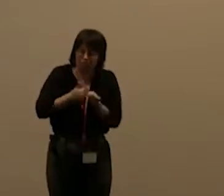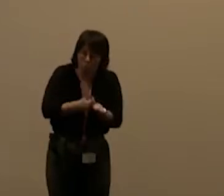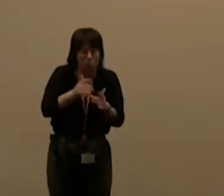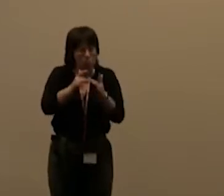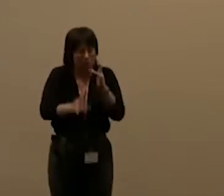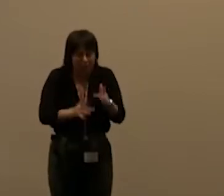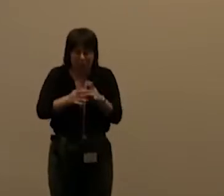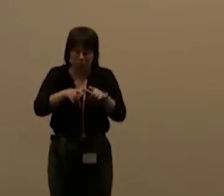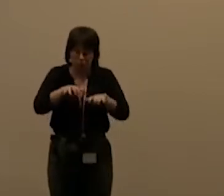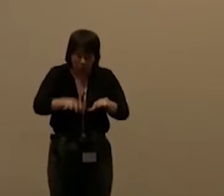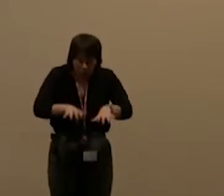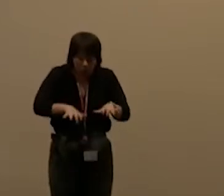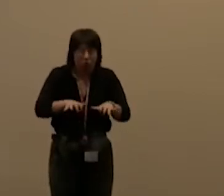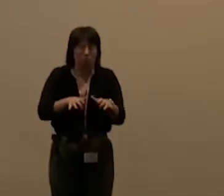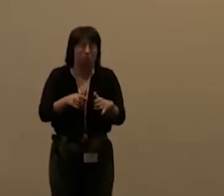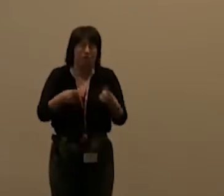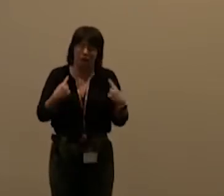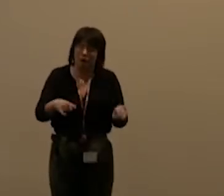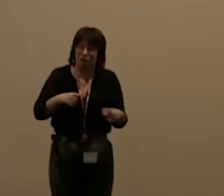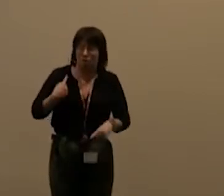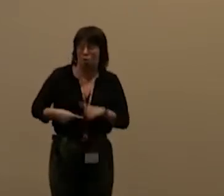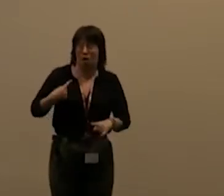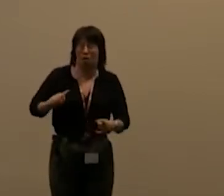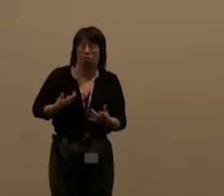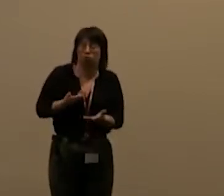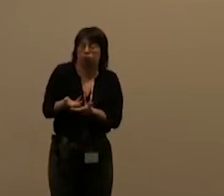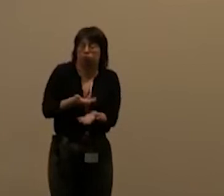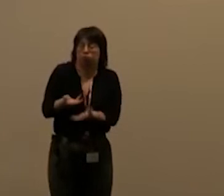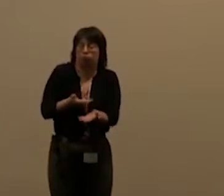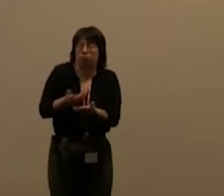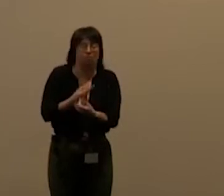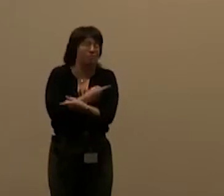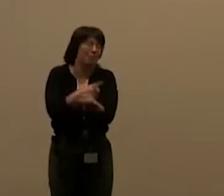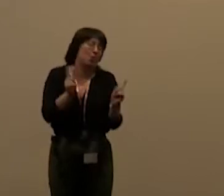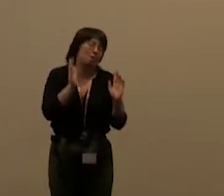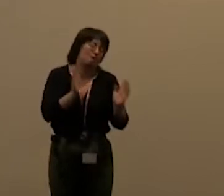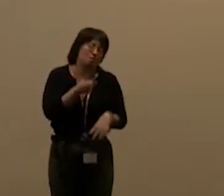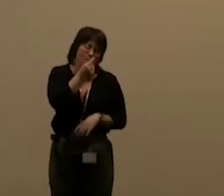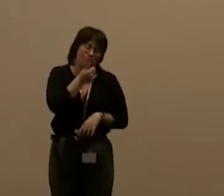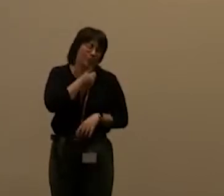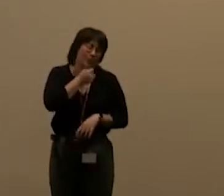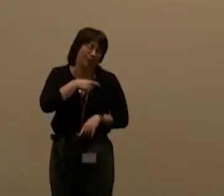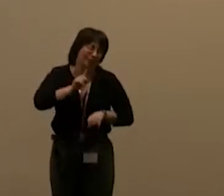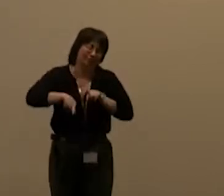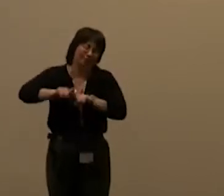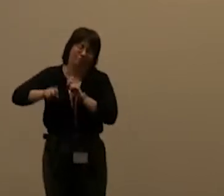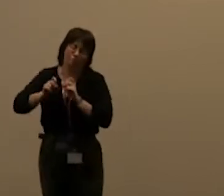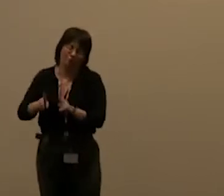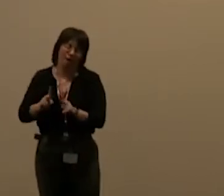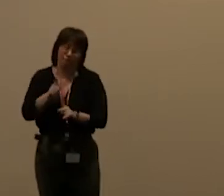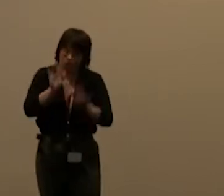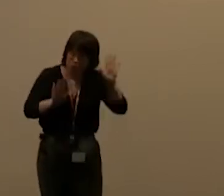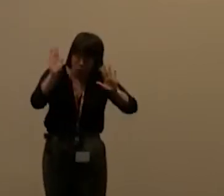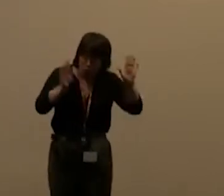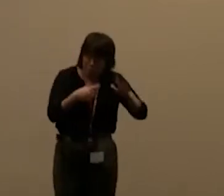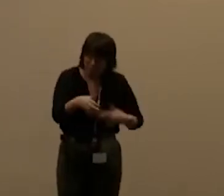web, mobile, and desktop devices, and they allow for quick interactions. So we've probably all used these in some capacity. So one more show of hands